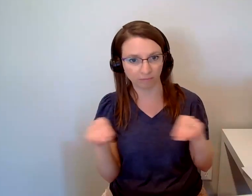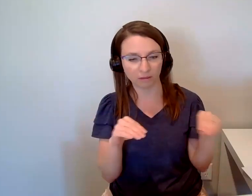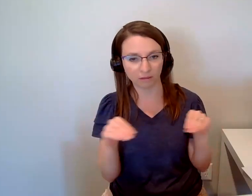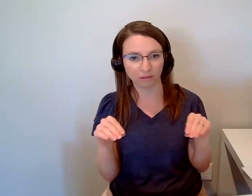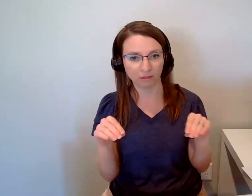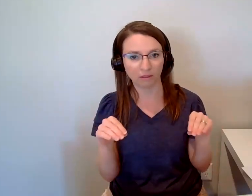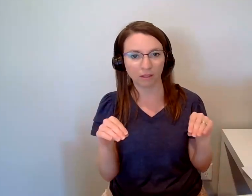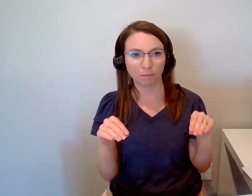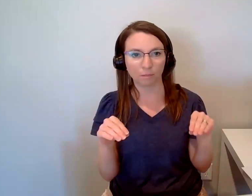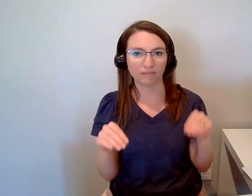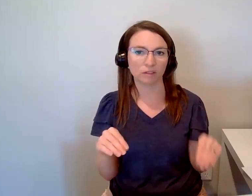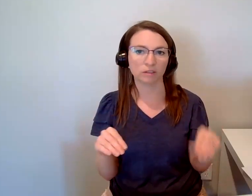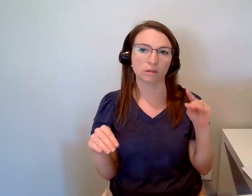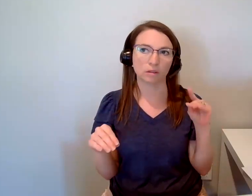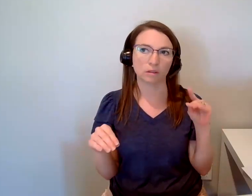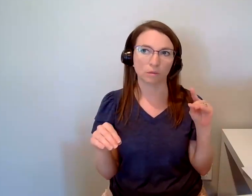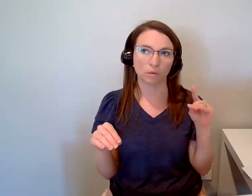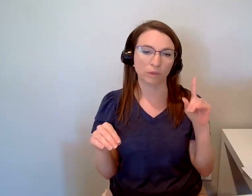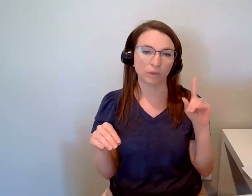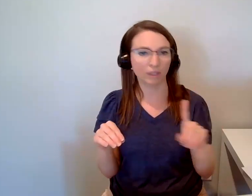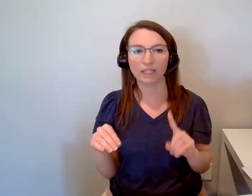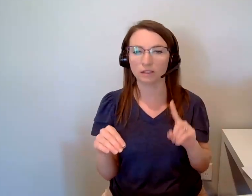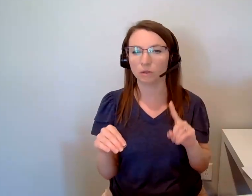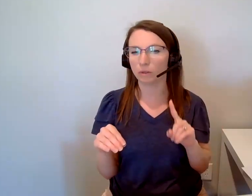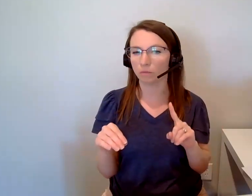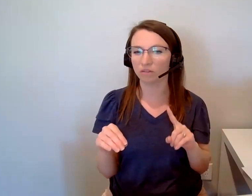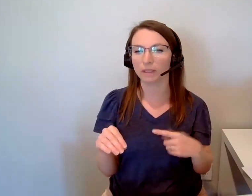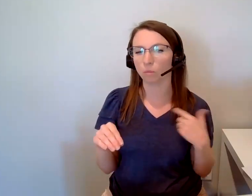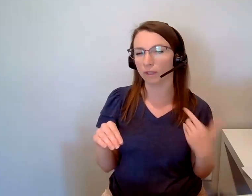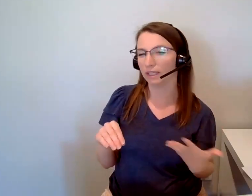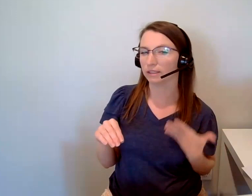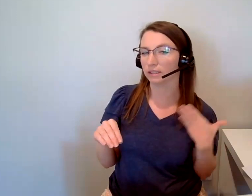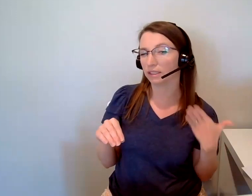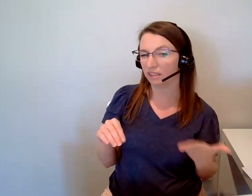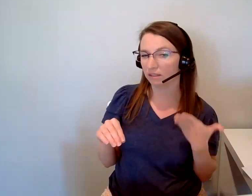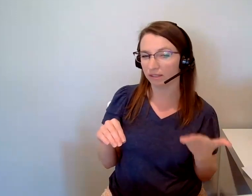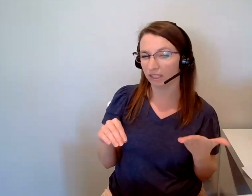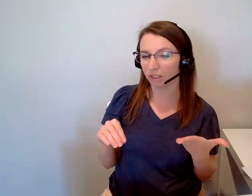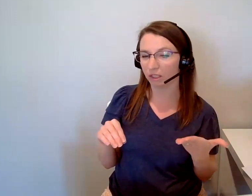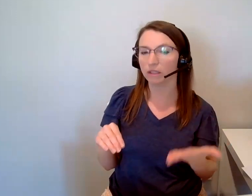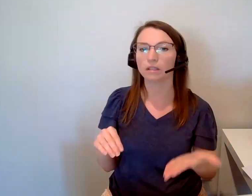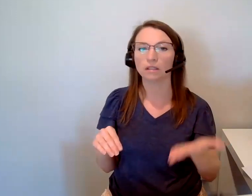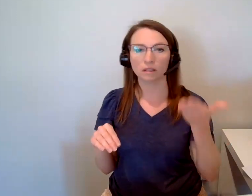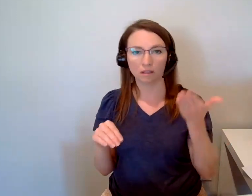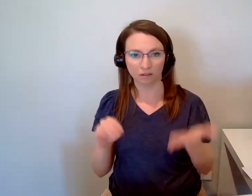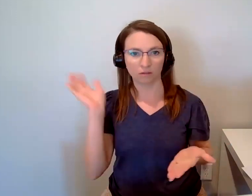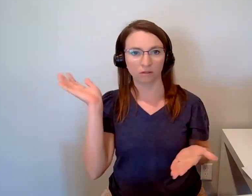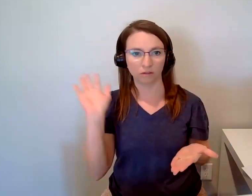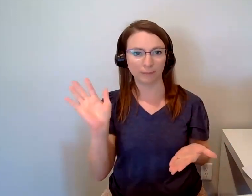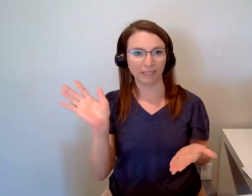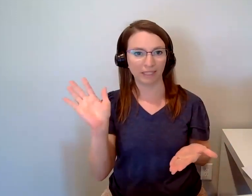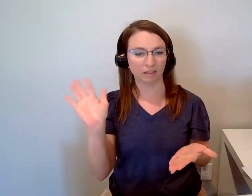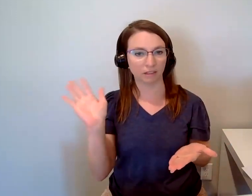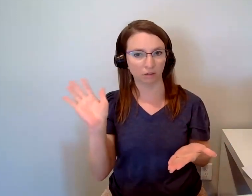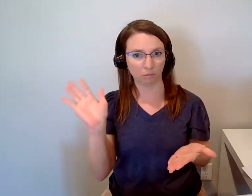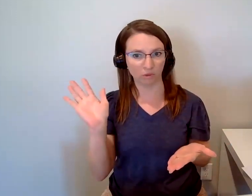movement, but if there's only one hand that's doing a movement and one hand that's stationary, your dominant hand is going to do the